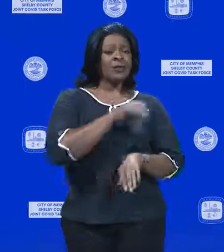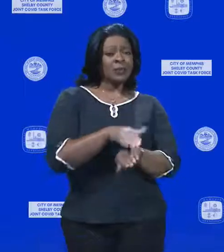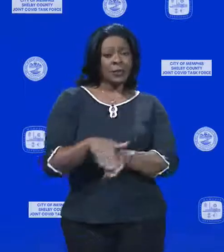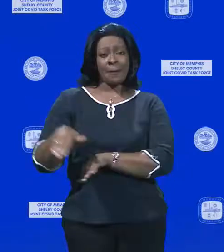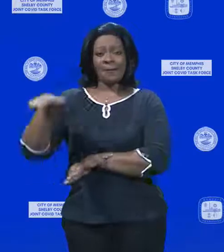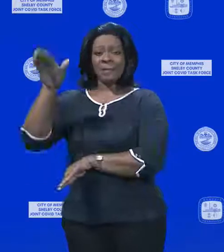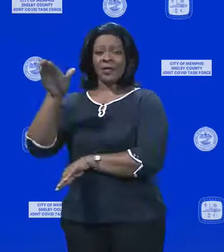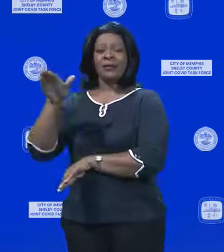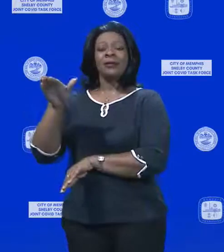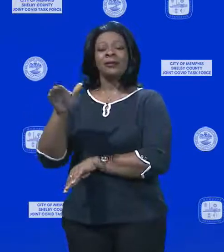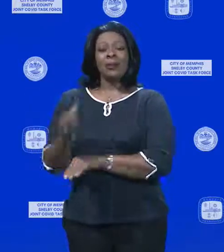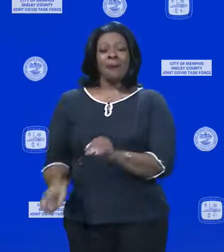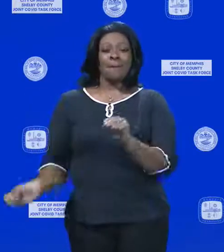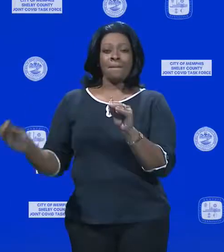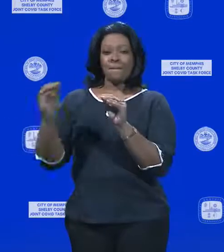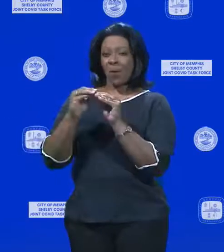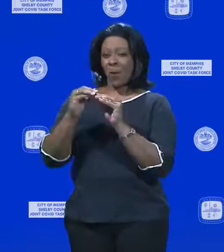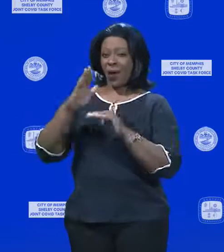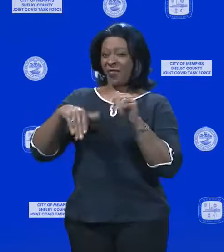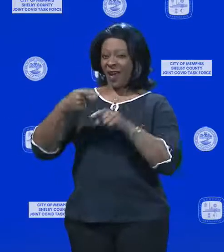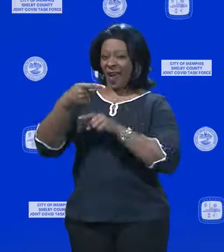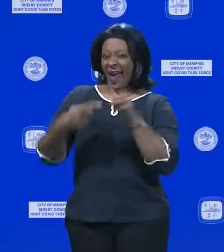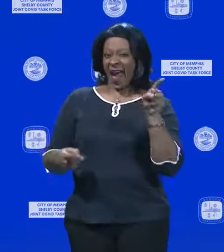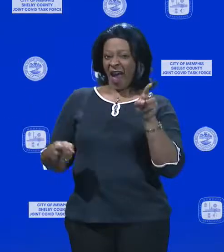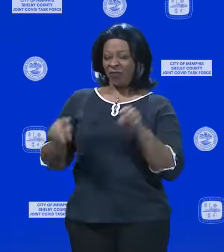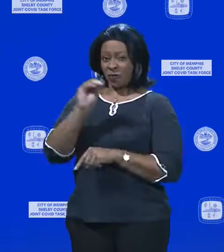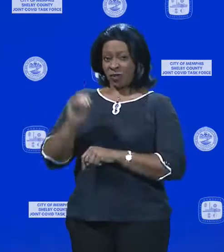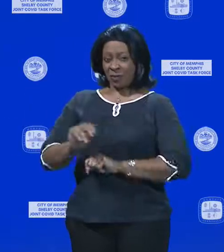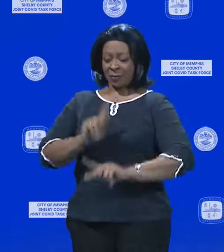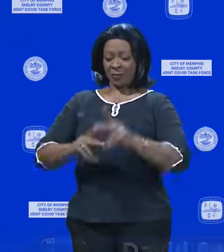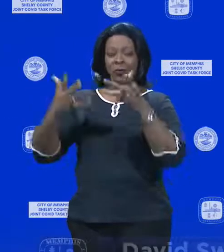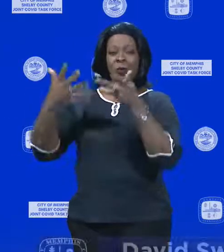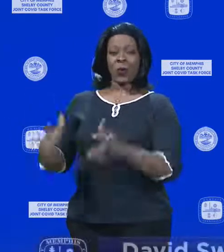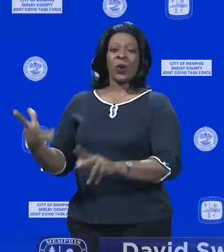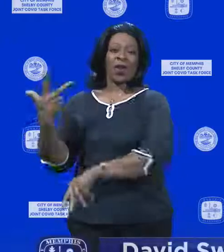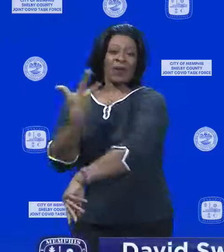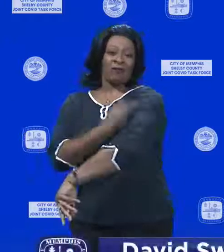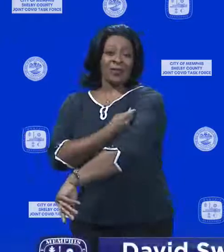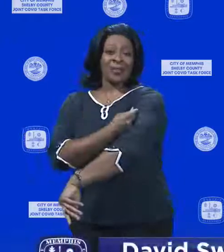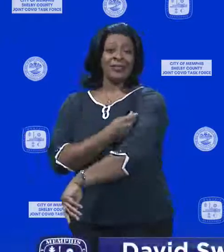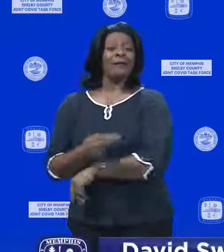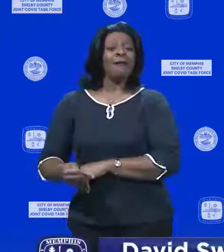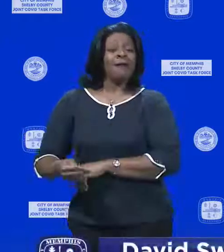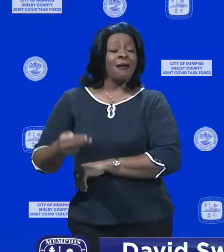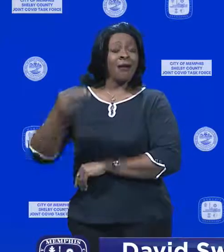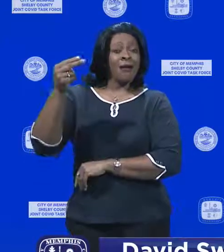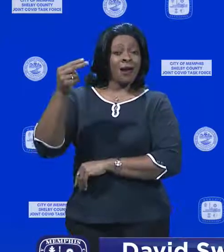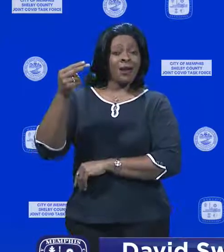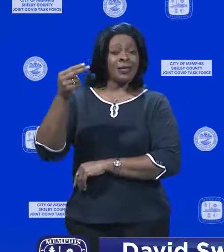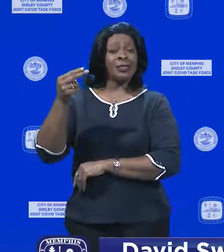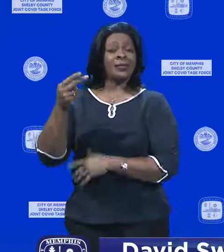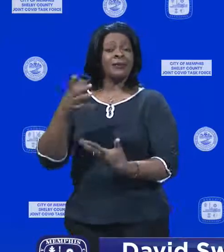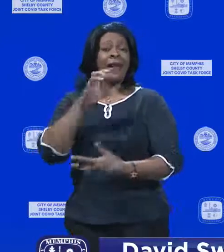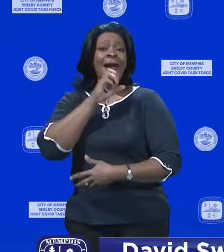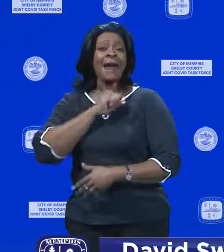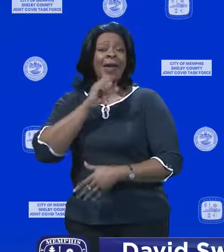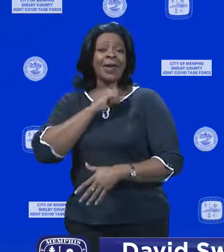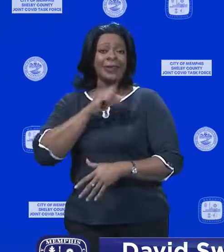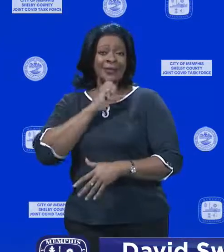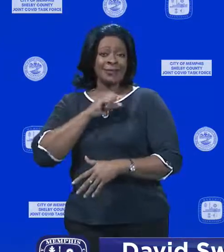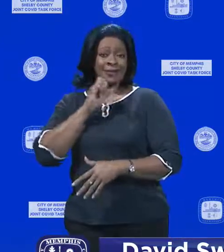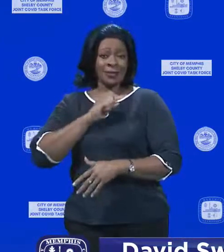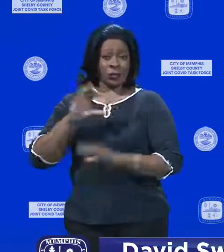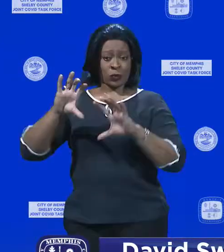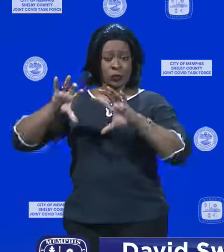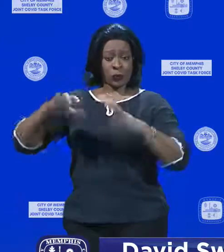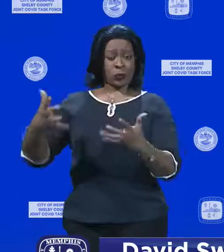older, we have more than half of the population vaccinated. The highest, in terms of age bands, the highest age